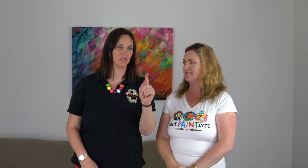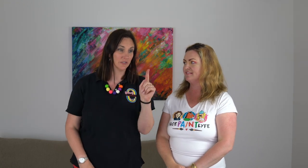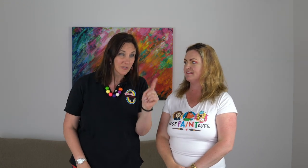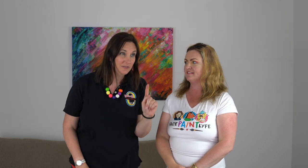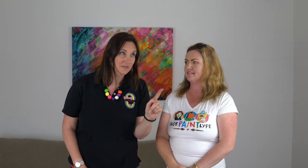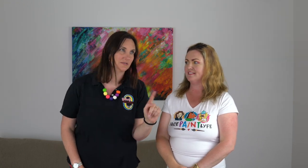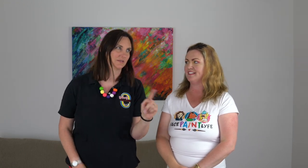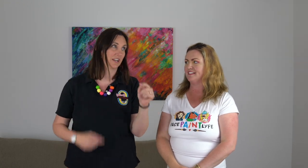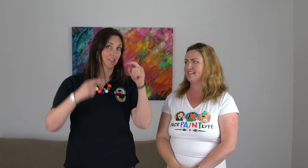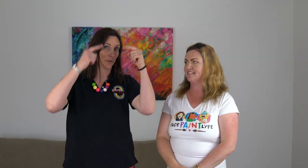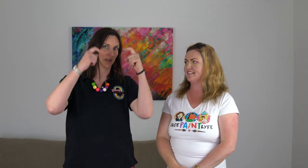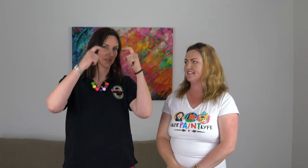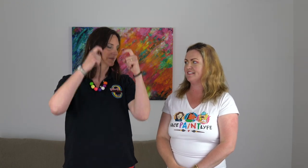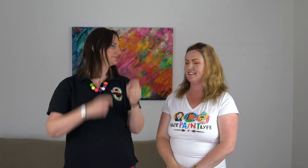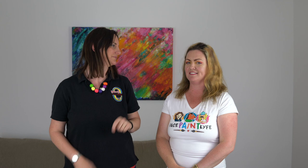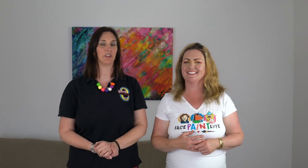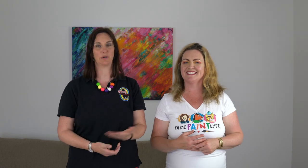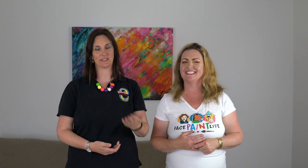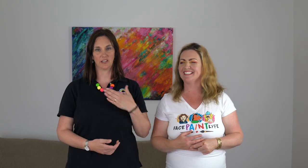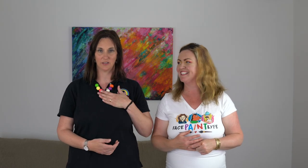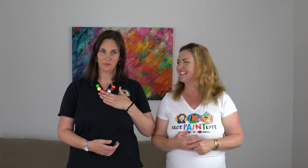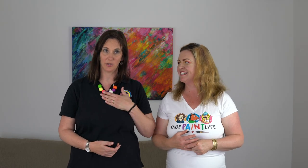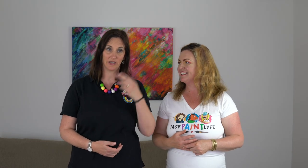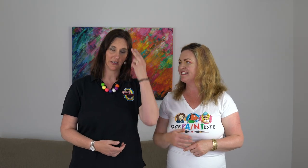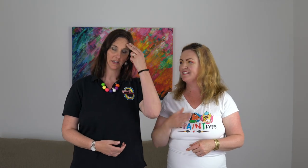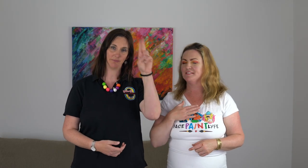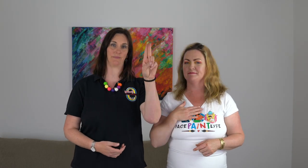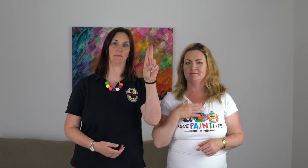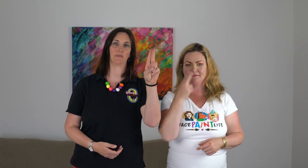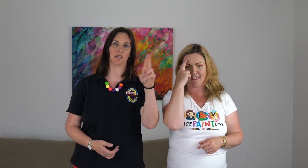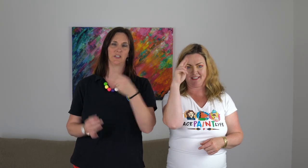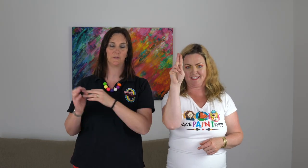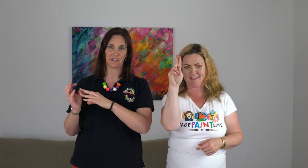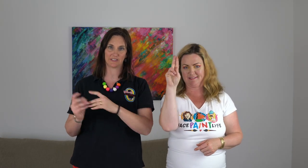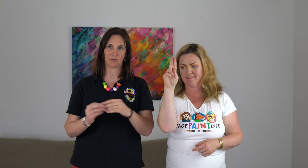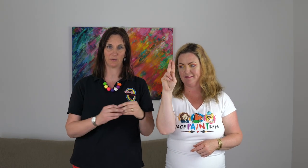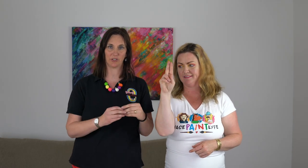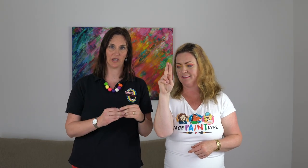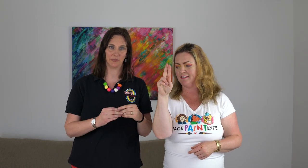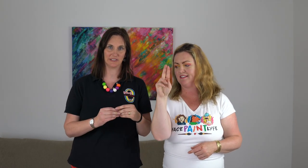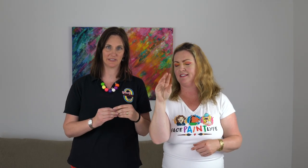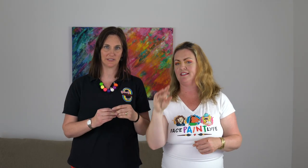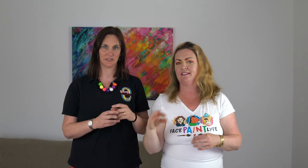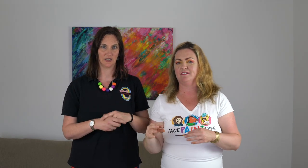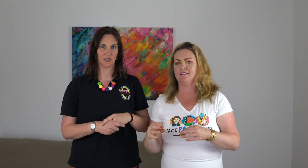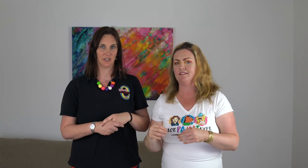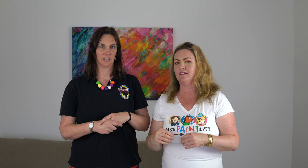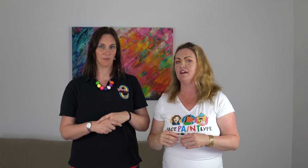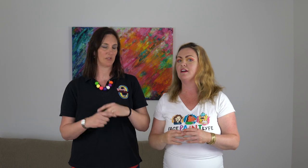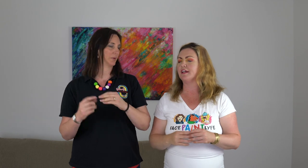you raise the eyebrows. Yes. And then you might say, my name. And then you'd finger spell what your name is. Most